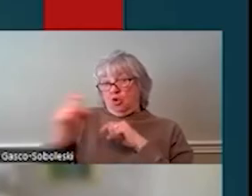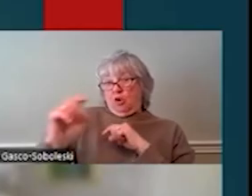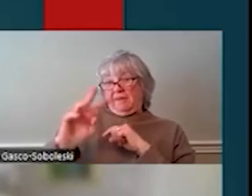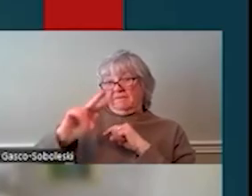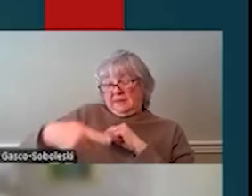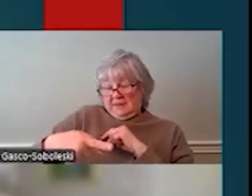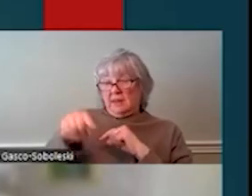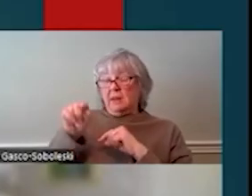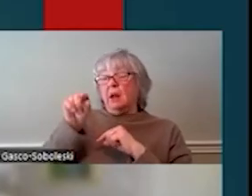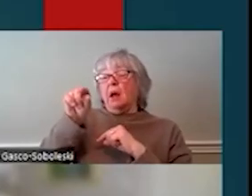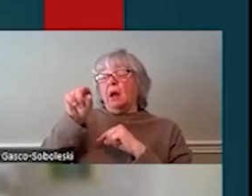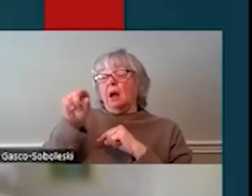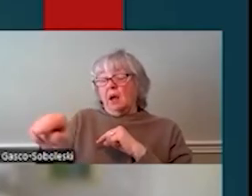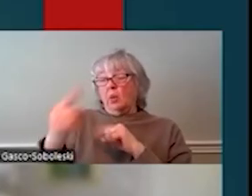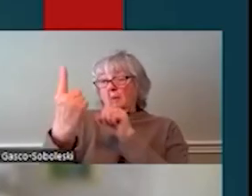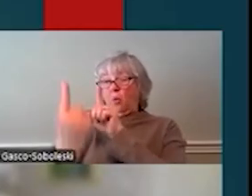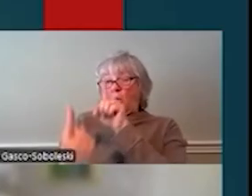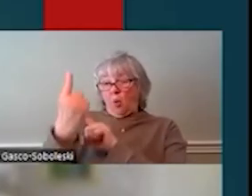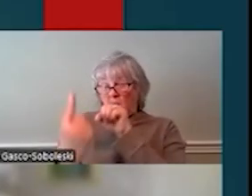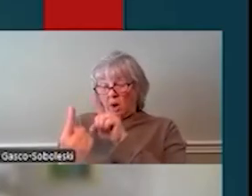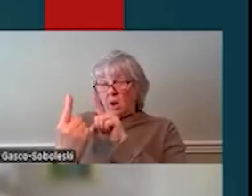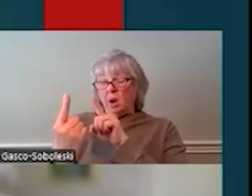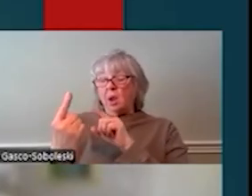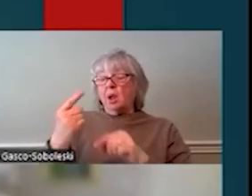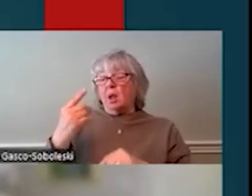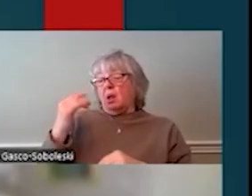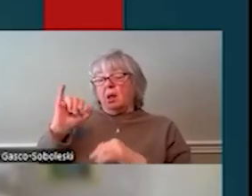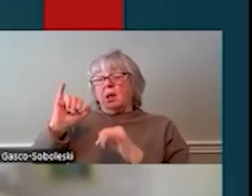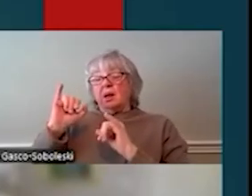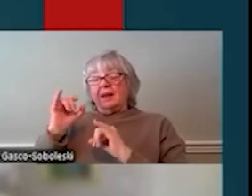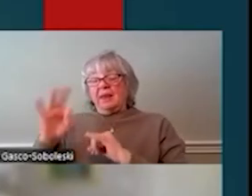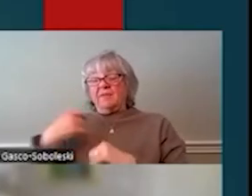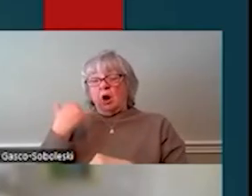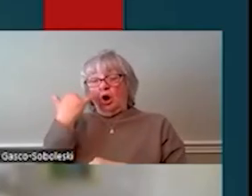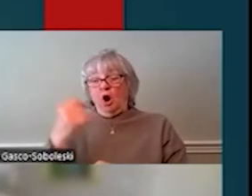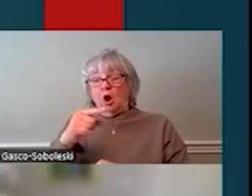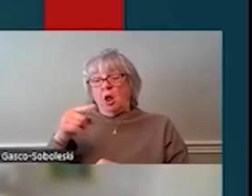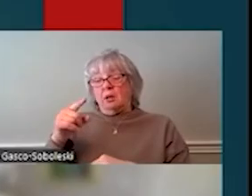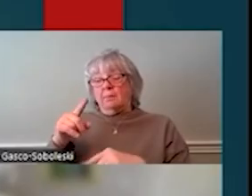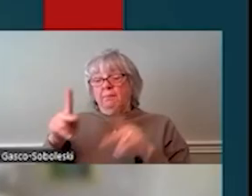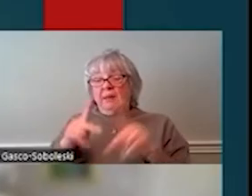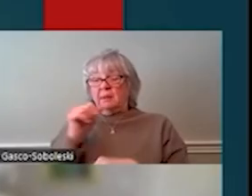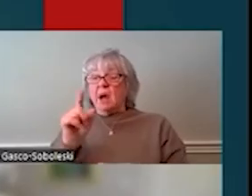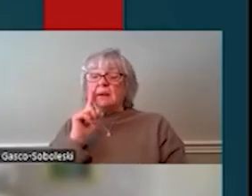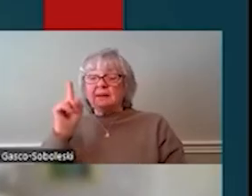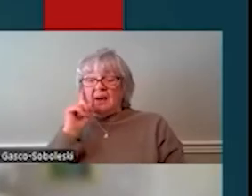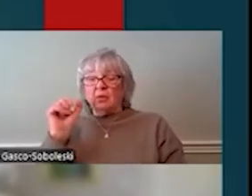which when we use the phone, when we use a video phone to make a phone call, when you have that one-on-one